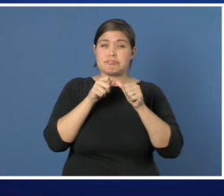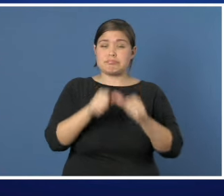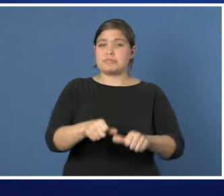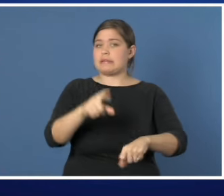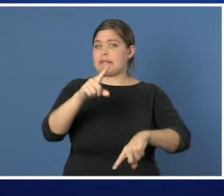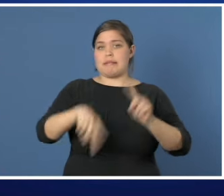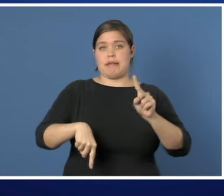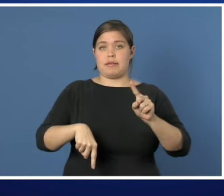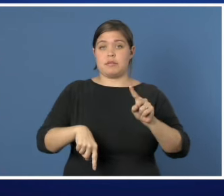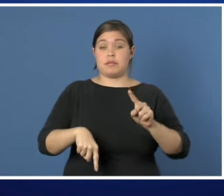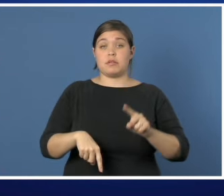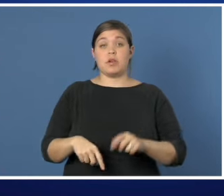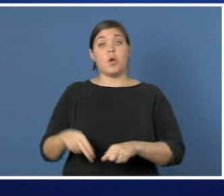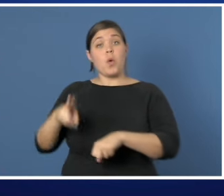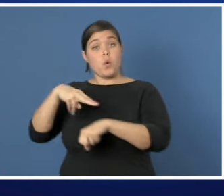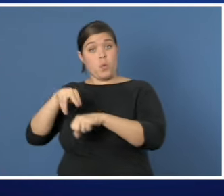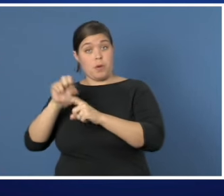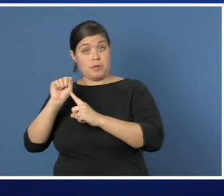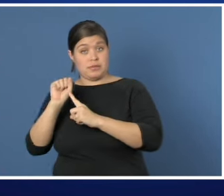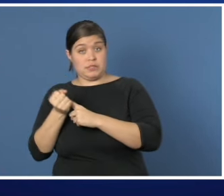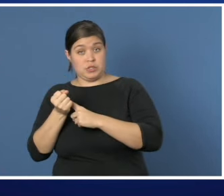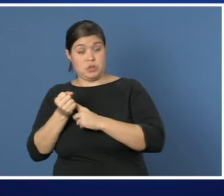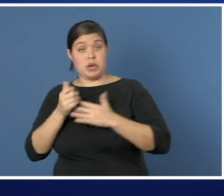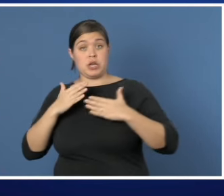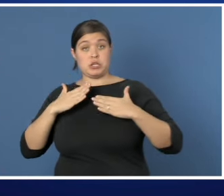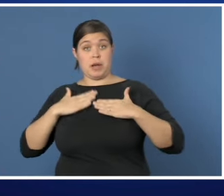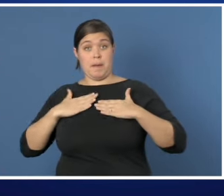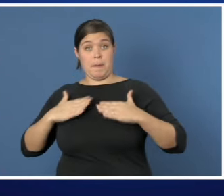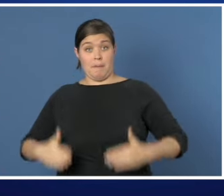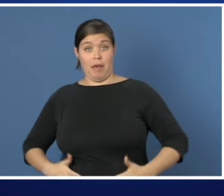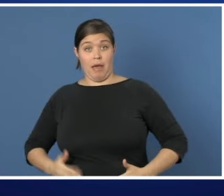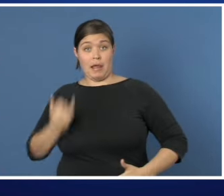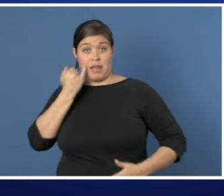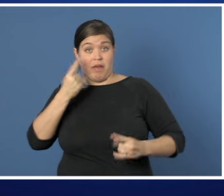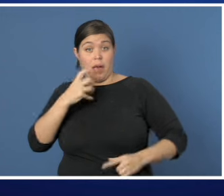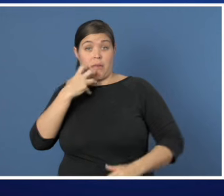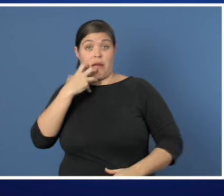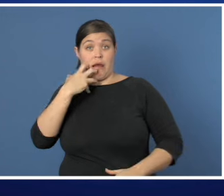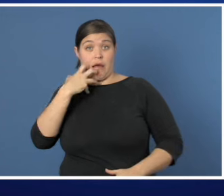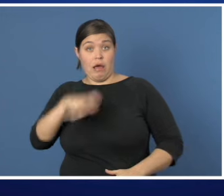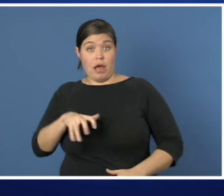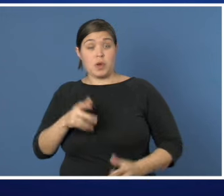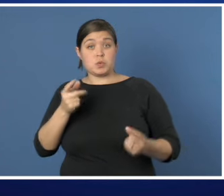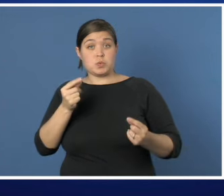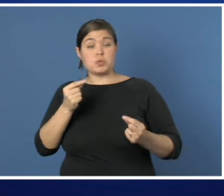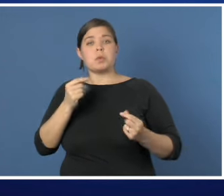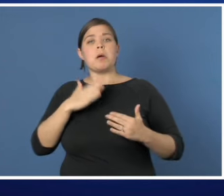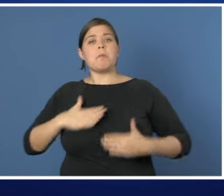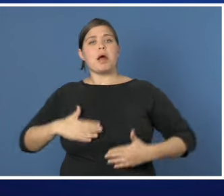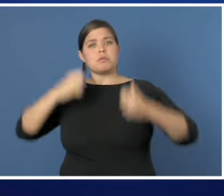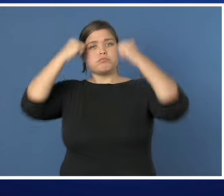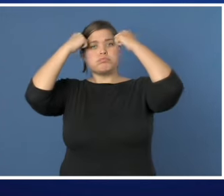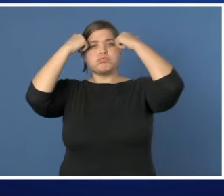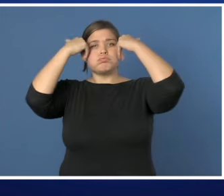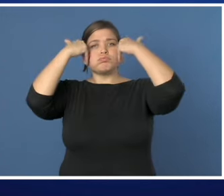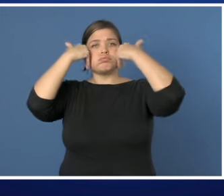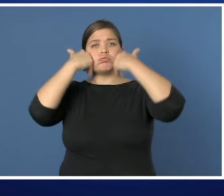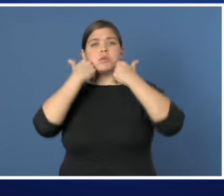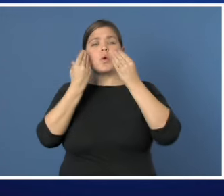Under normal conditions, the body's internal thermostat produces perspiration